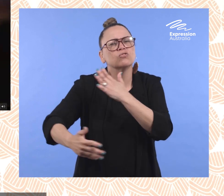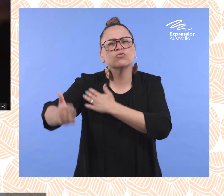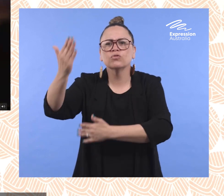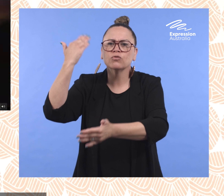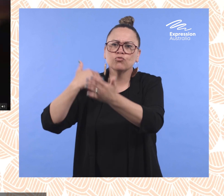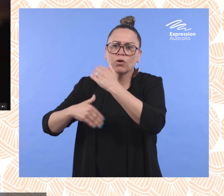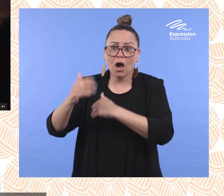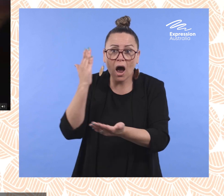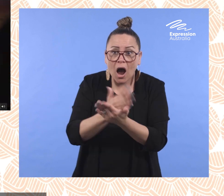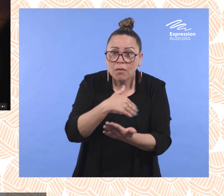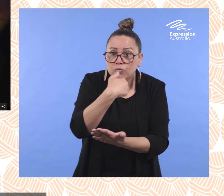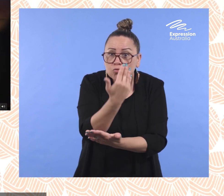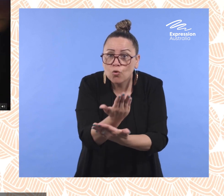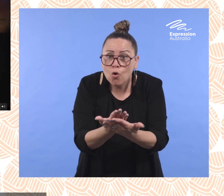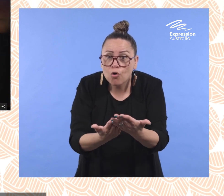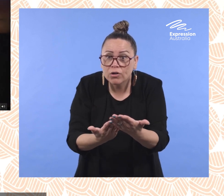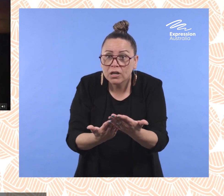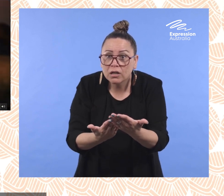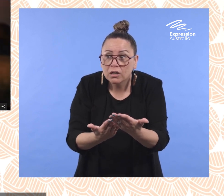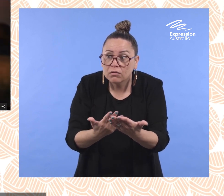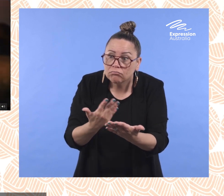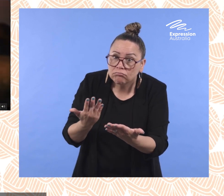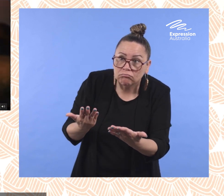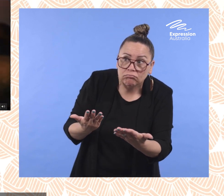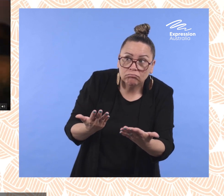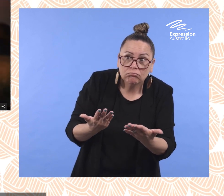that story true?